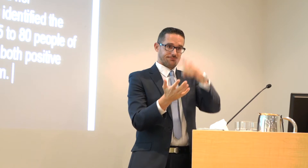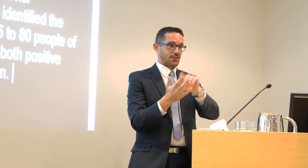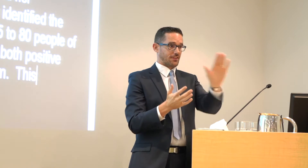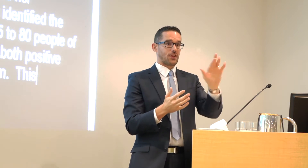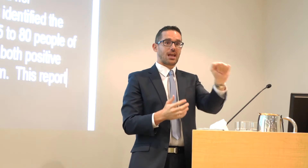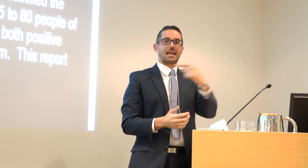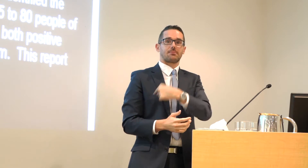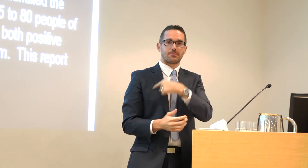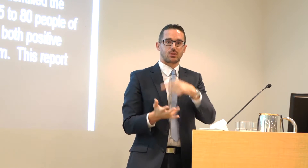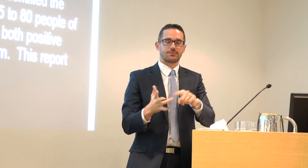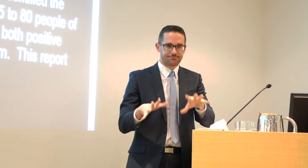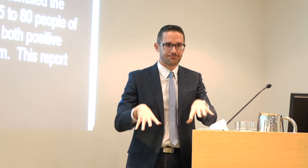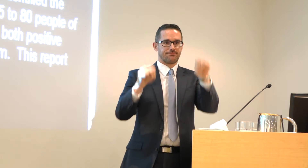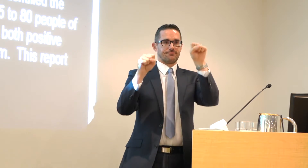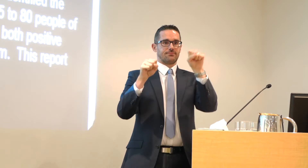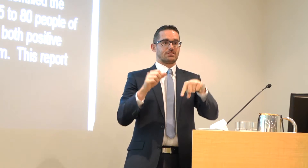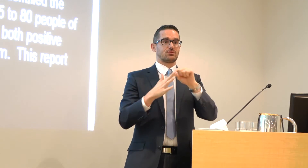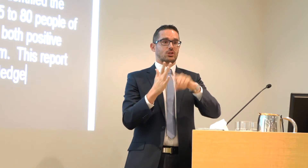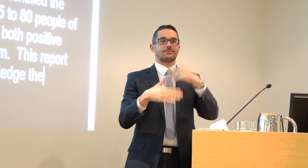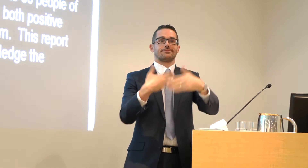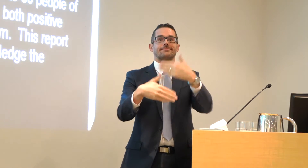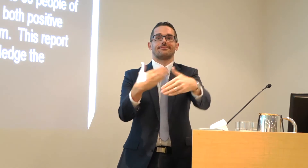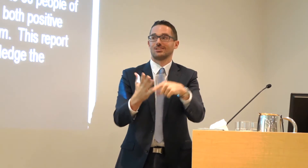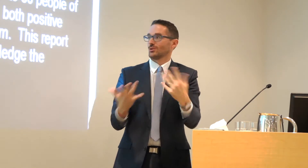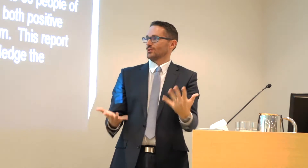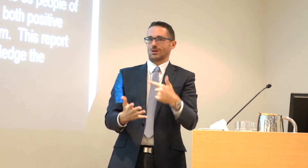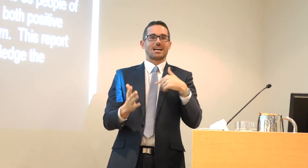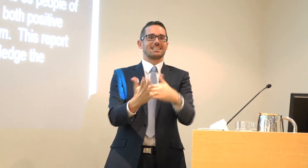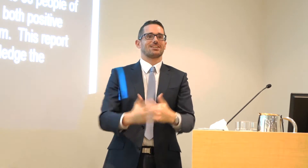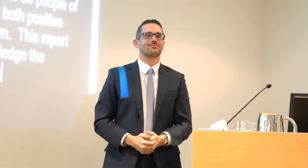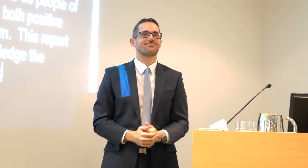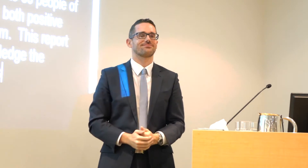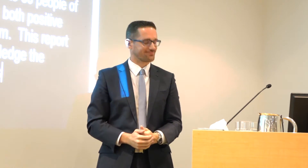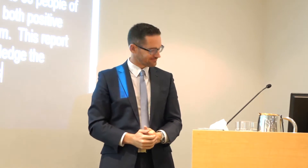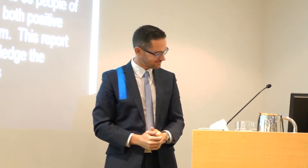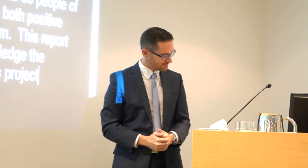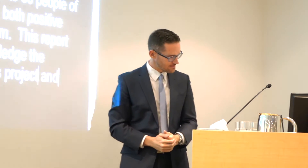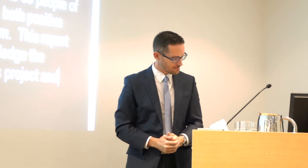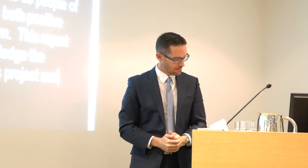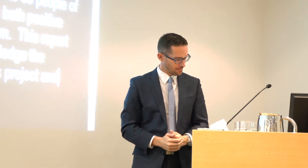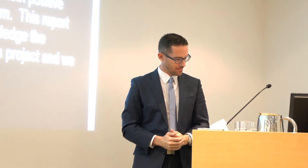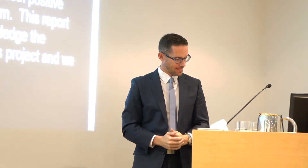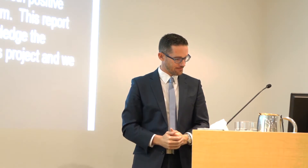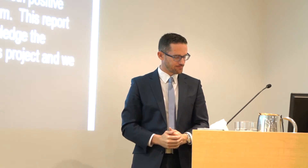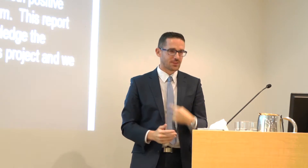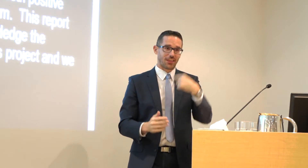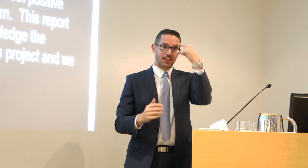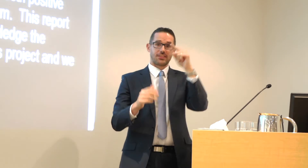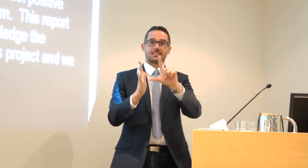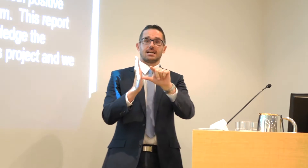was presented to the Commission, and I acknowledge the Commission for their commitment to take up this project, and we are here thanks to that commitment.